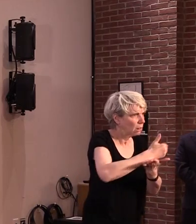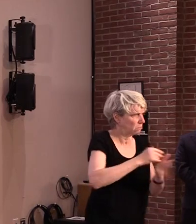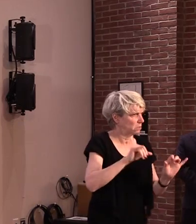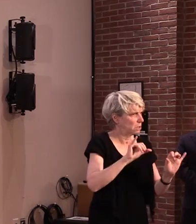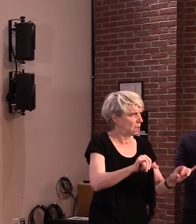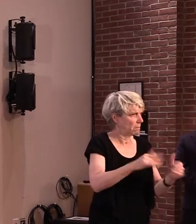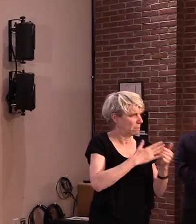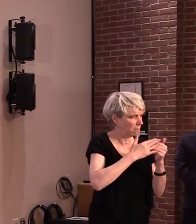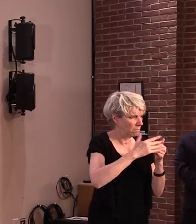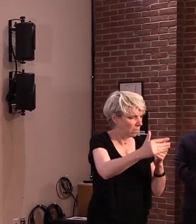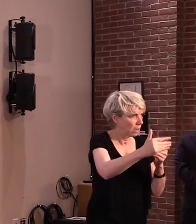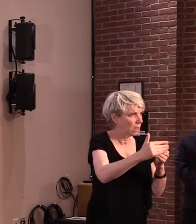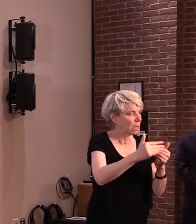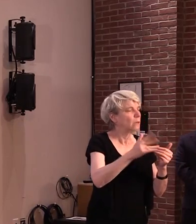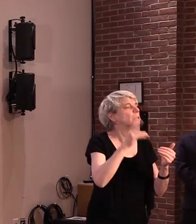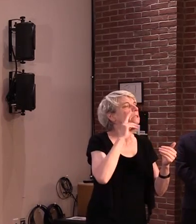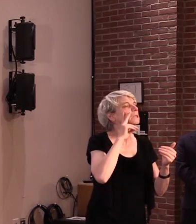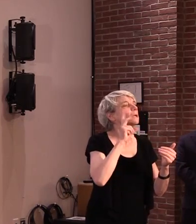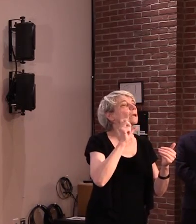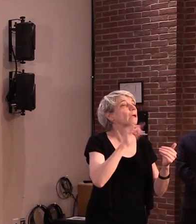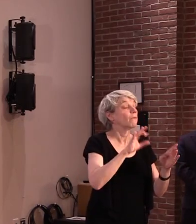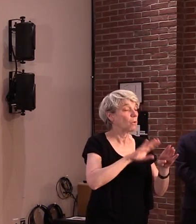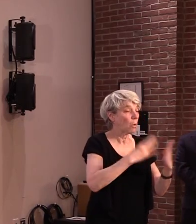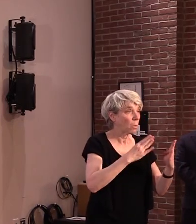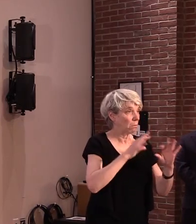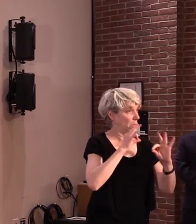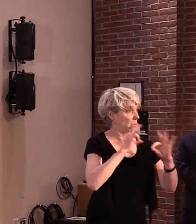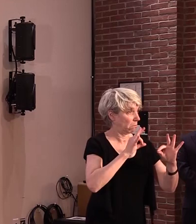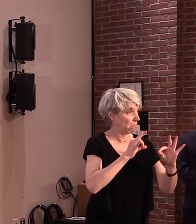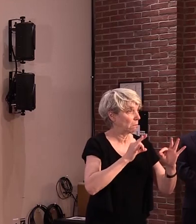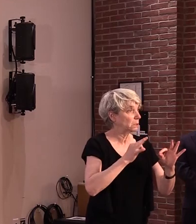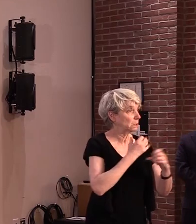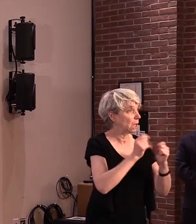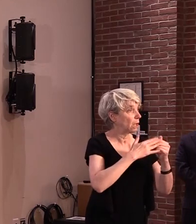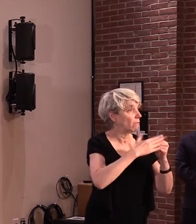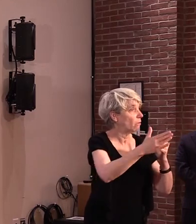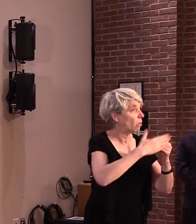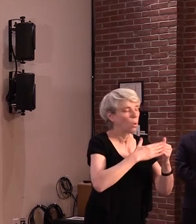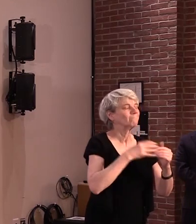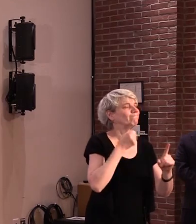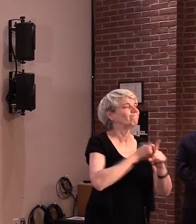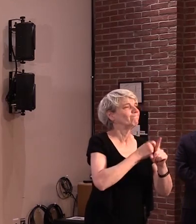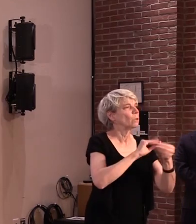that follow to understand if these openings have had any significant impacts.